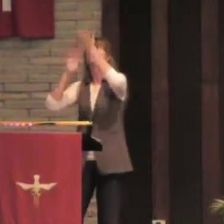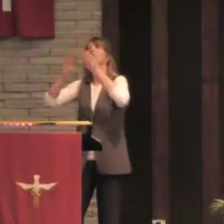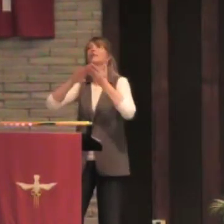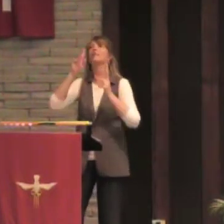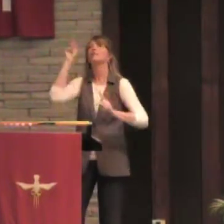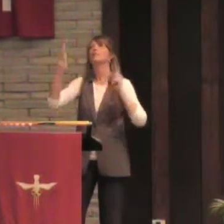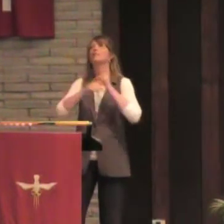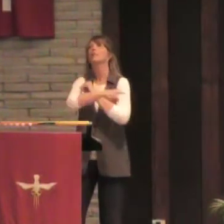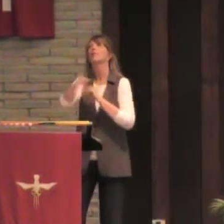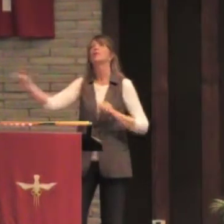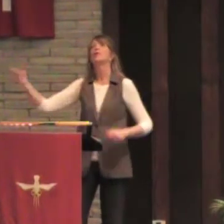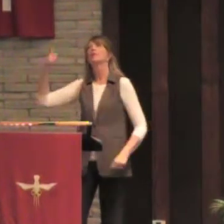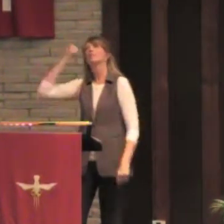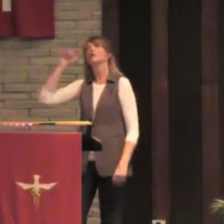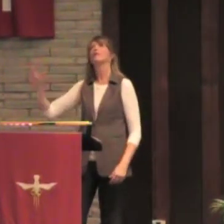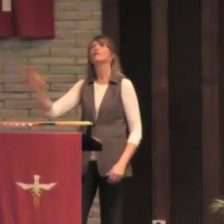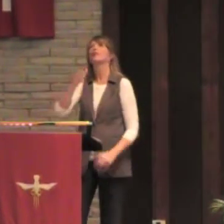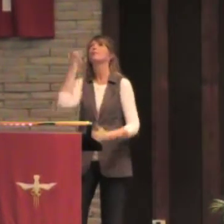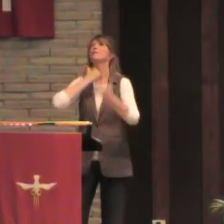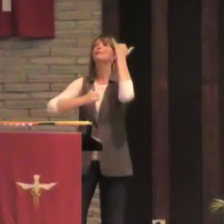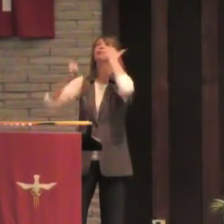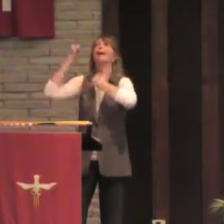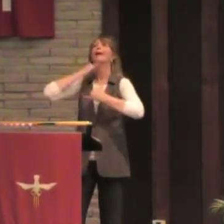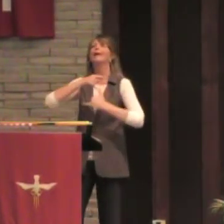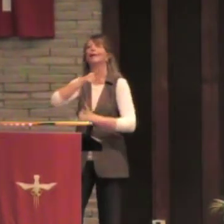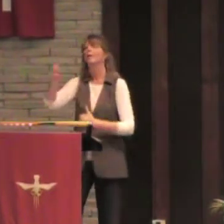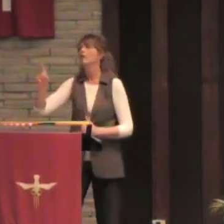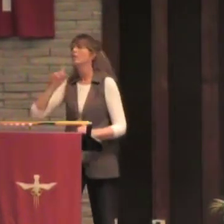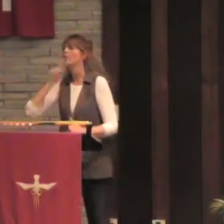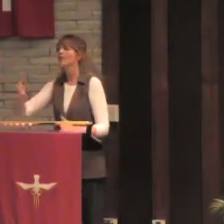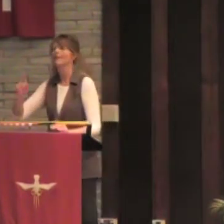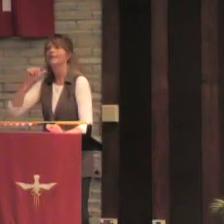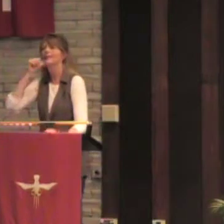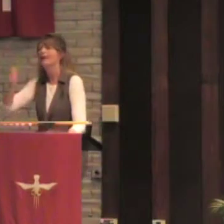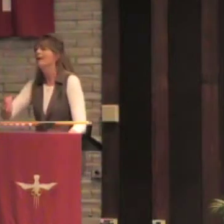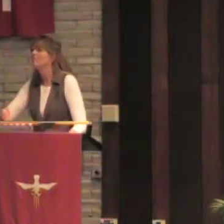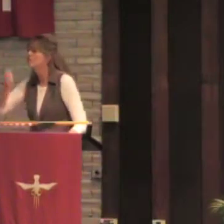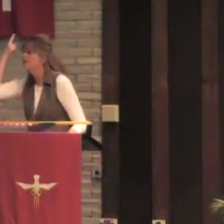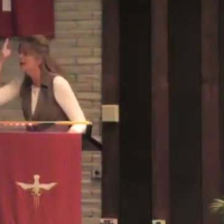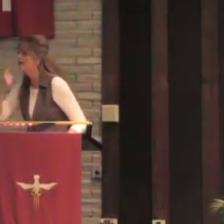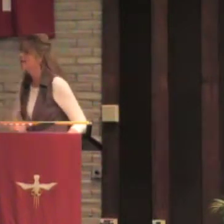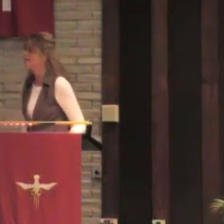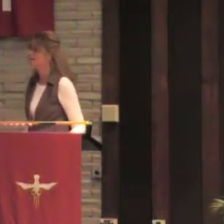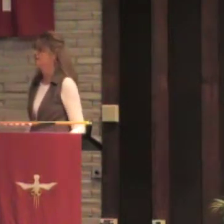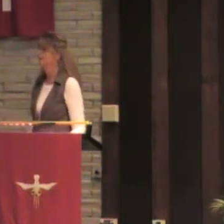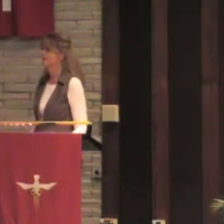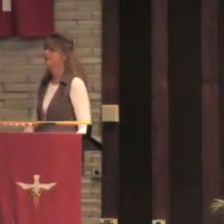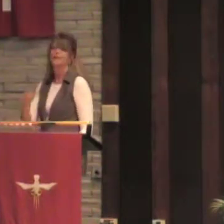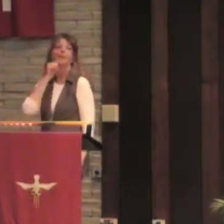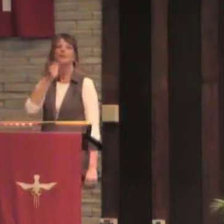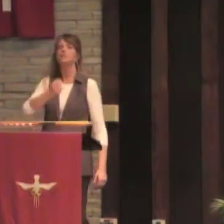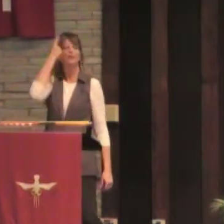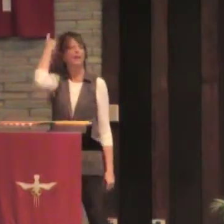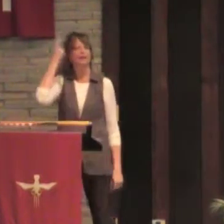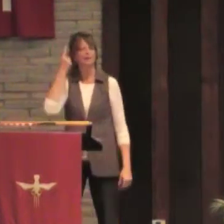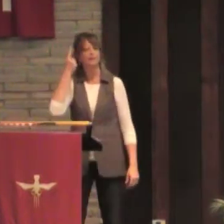Jesus asked God to forgive all of us because they didn't know what they were doing. He knew that the people